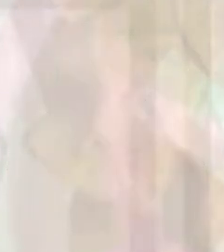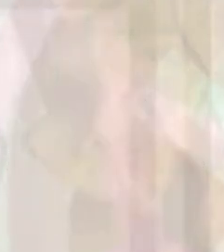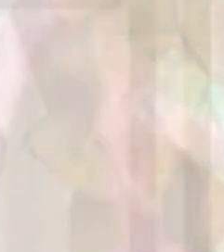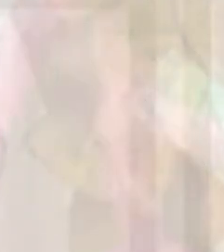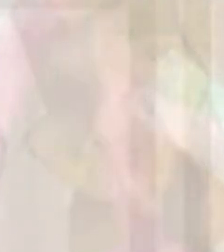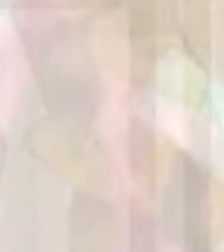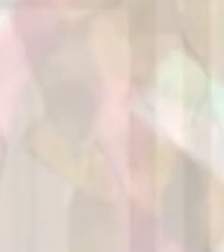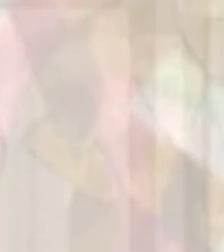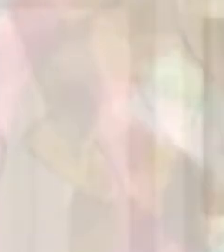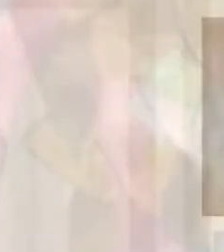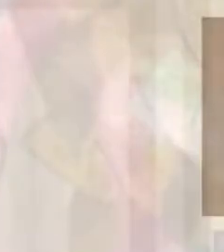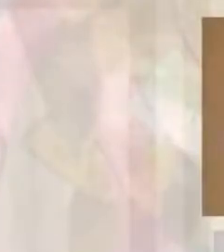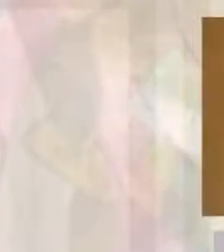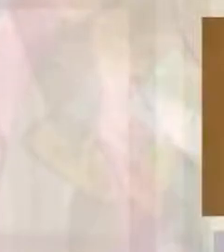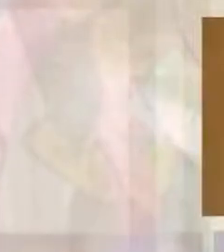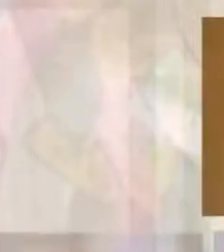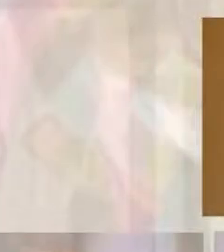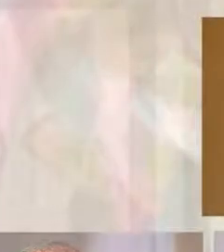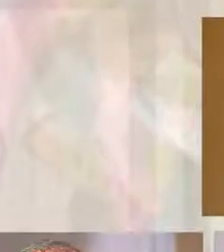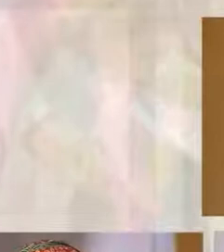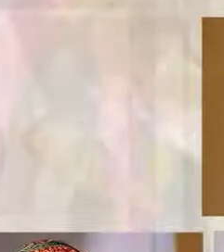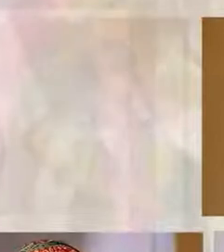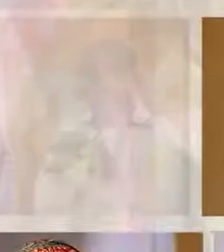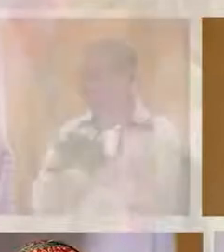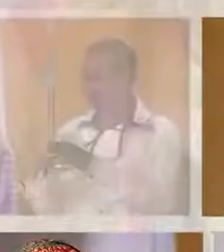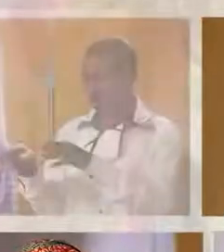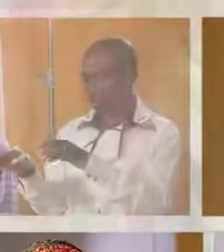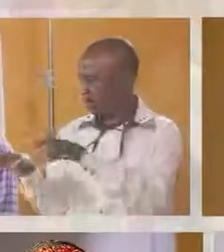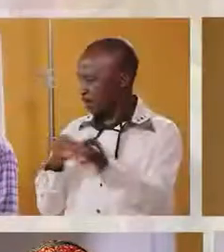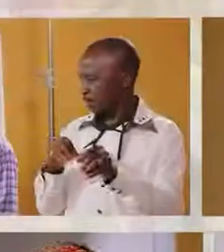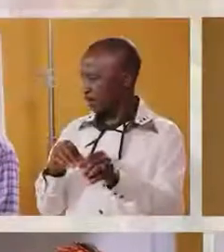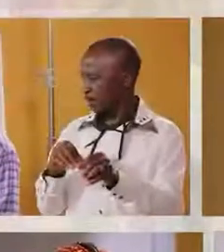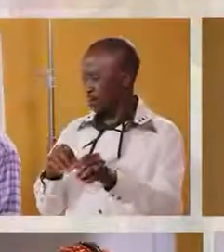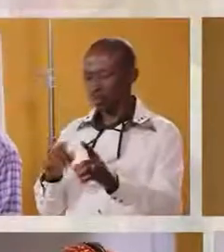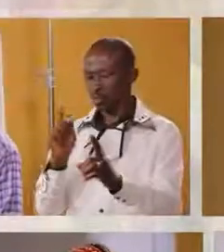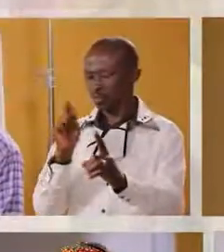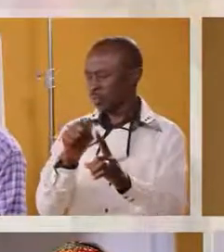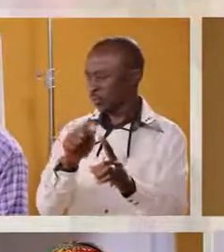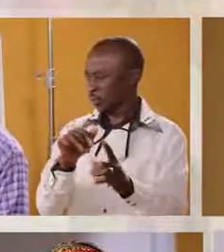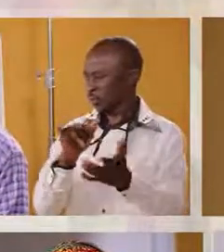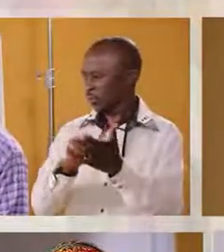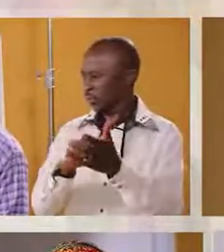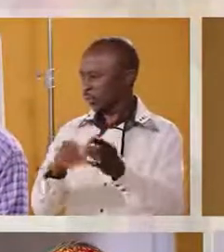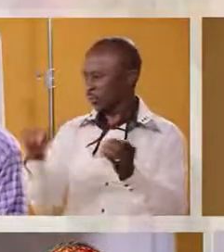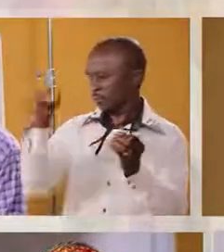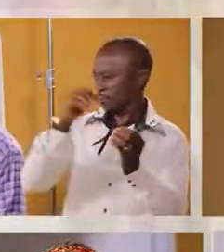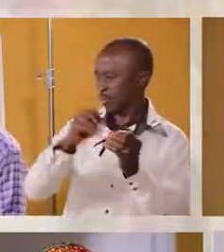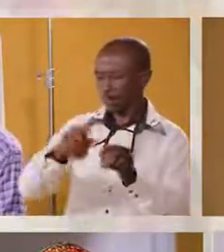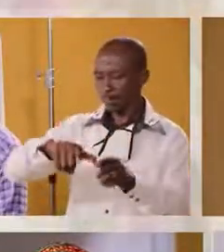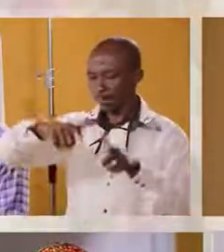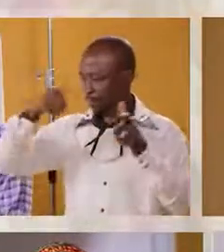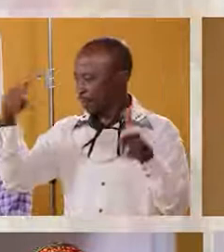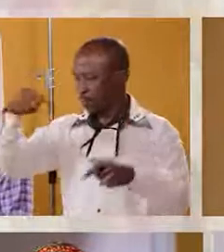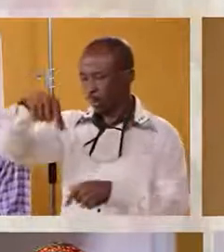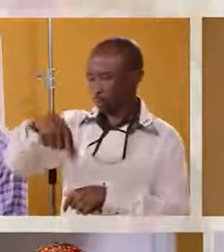The next point, to us, we should ensure that whatever we need is